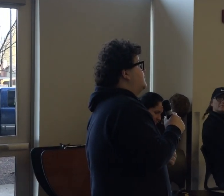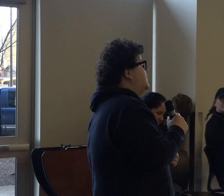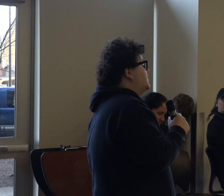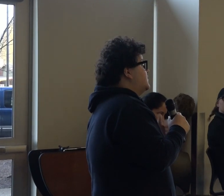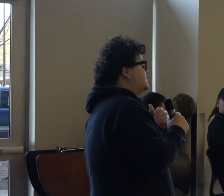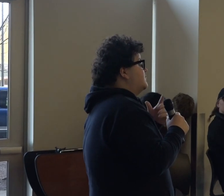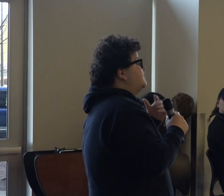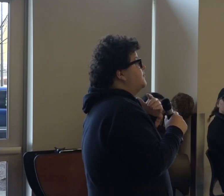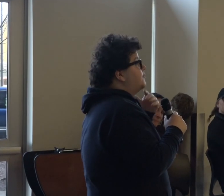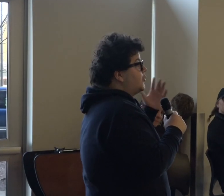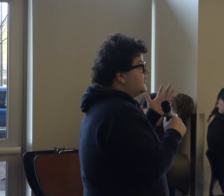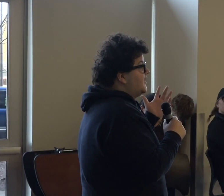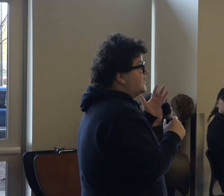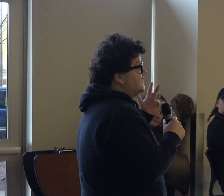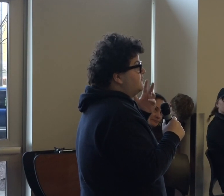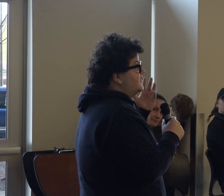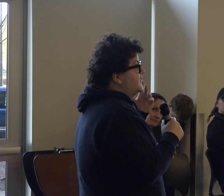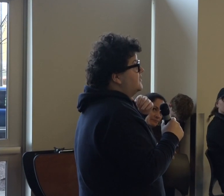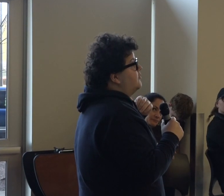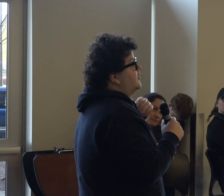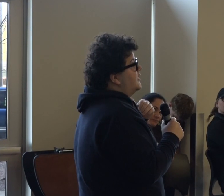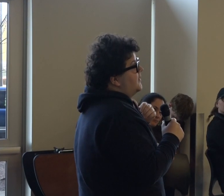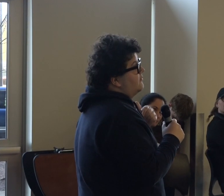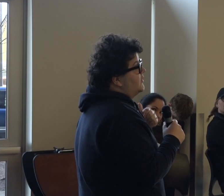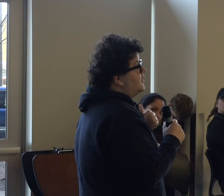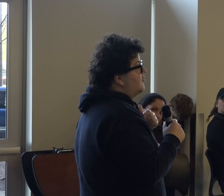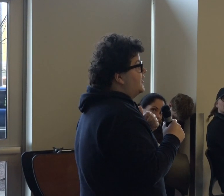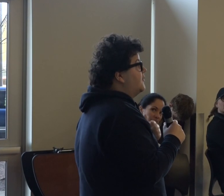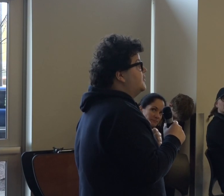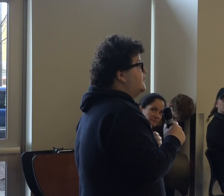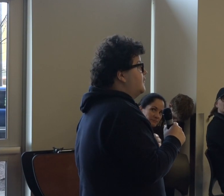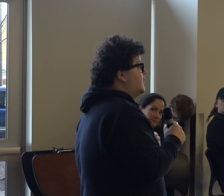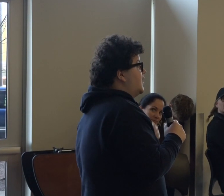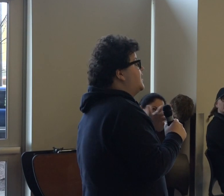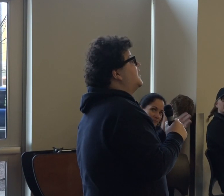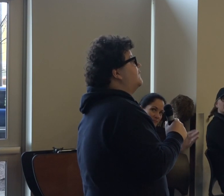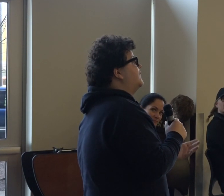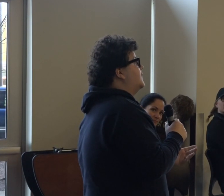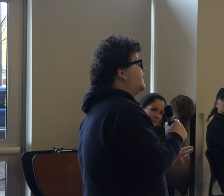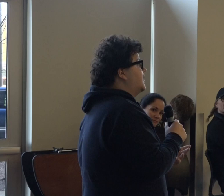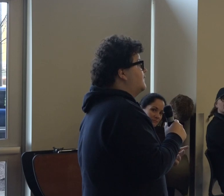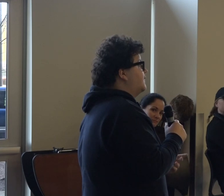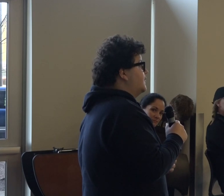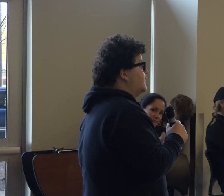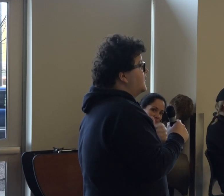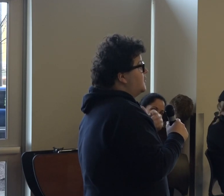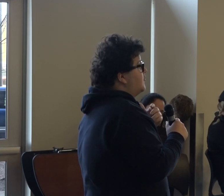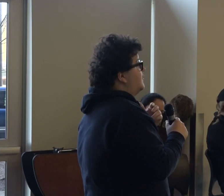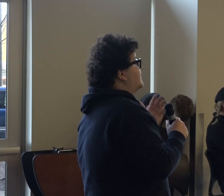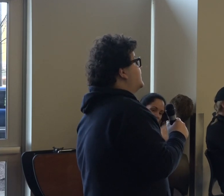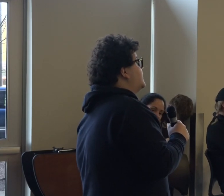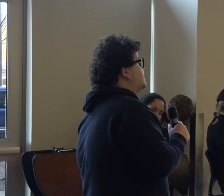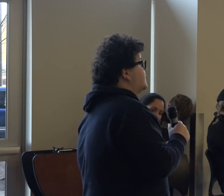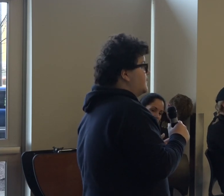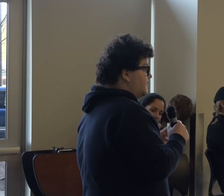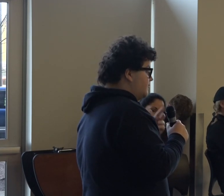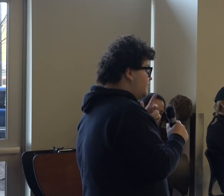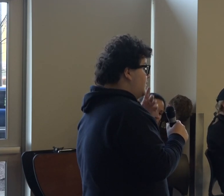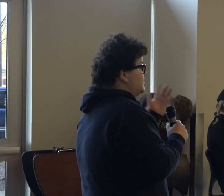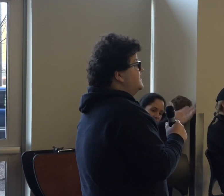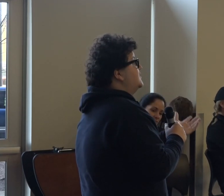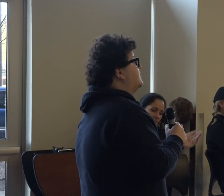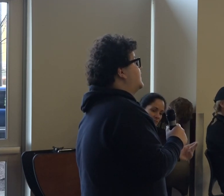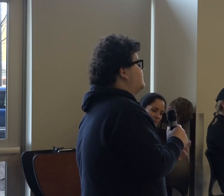ask, so Bernie has routinely pointed out that we might not be doing enough for people of color,